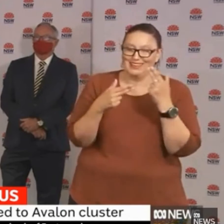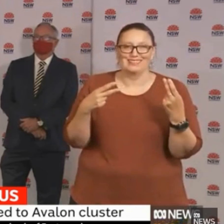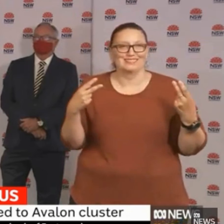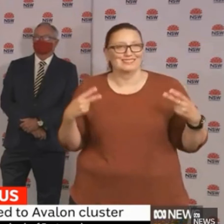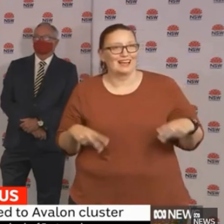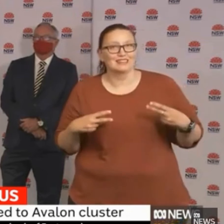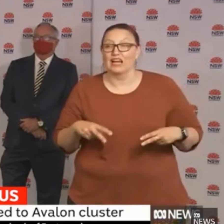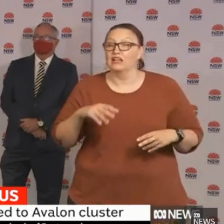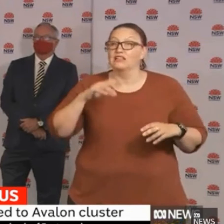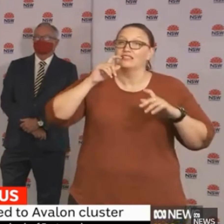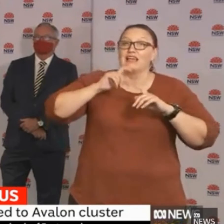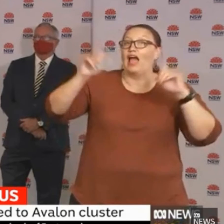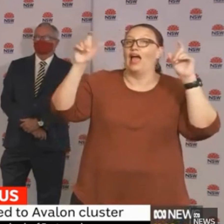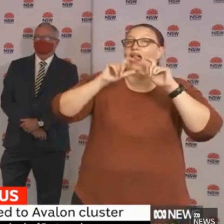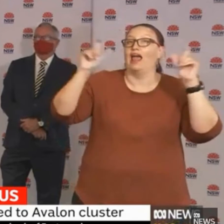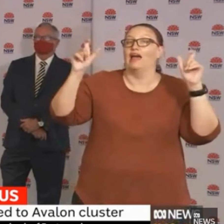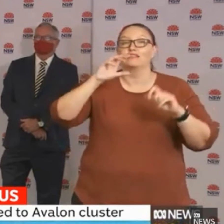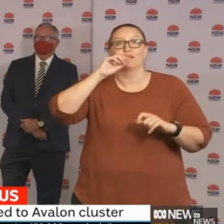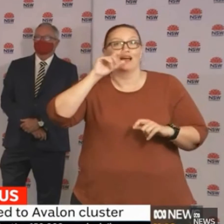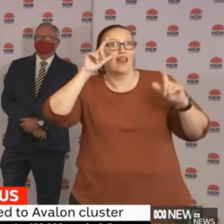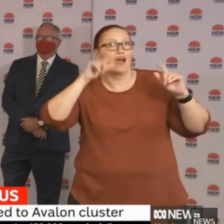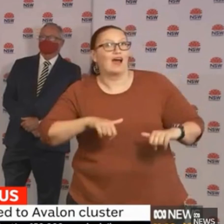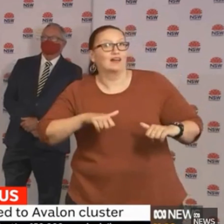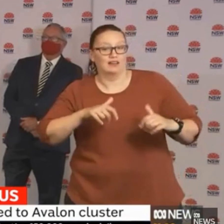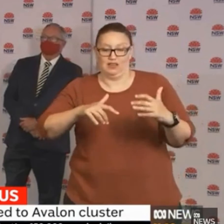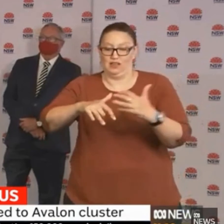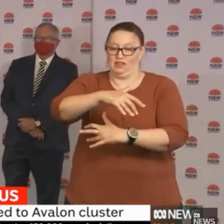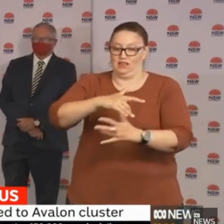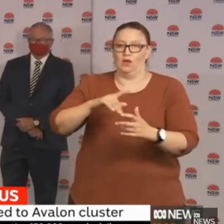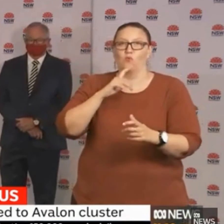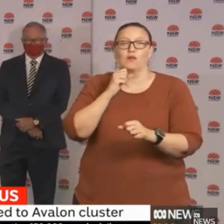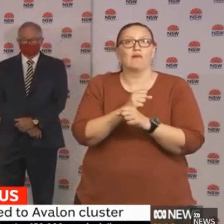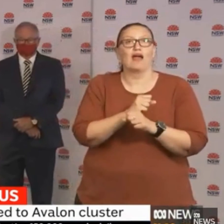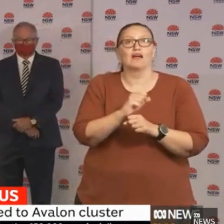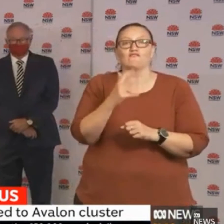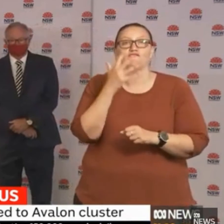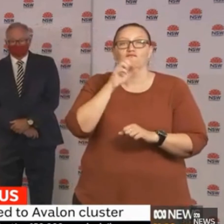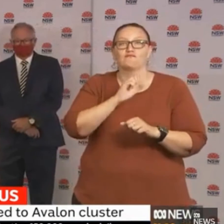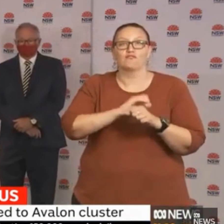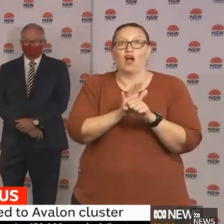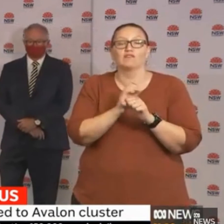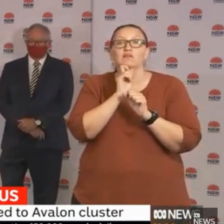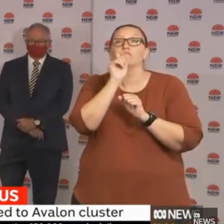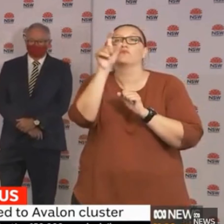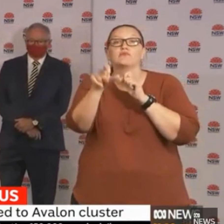dancing, even speaking loudly and mingling really accelerate the virus spreading. And we